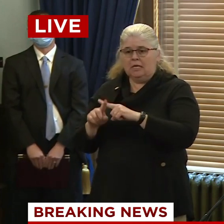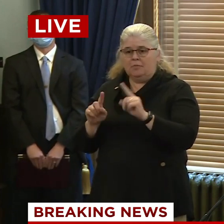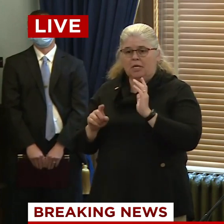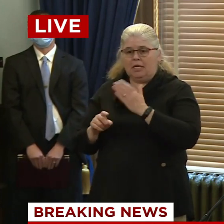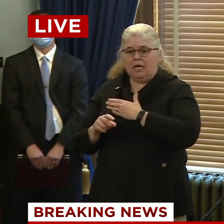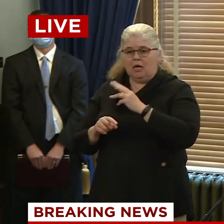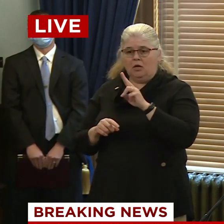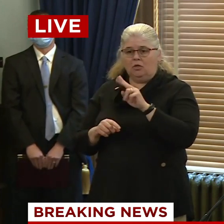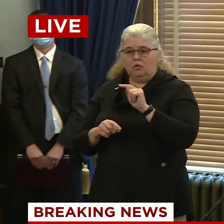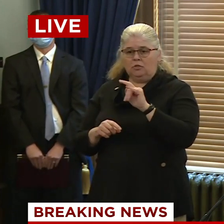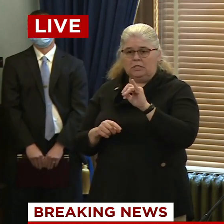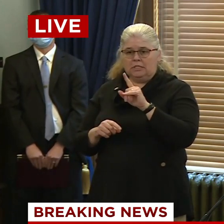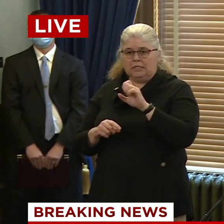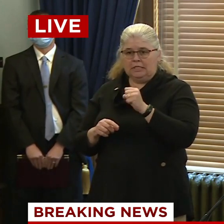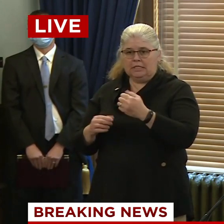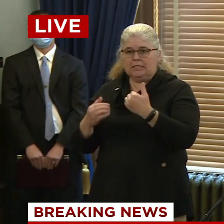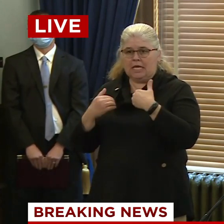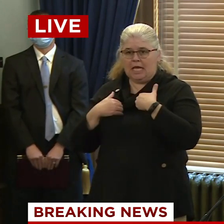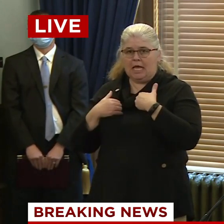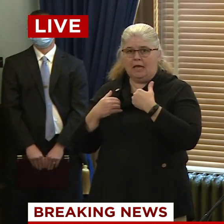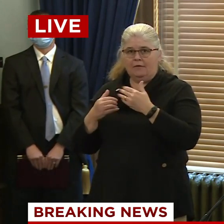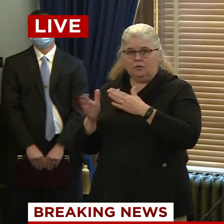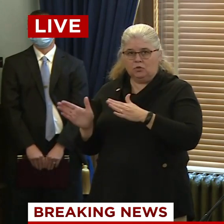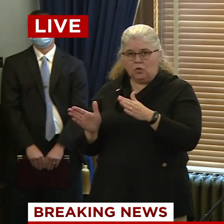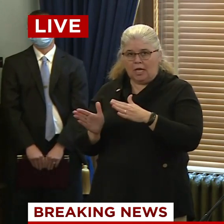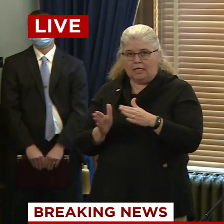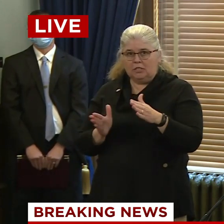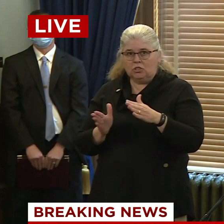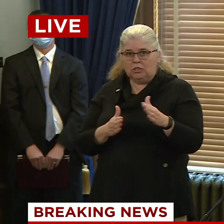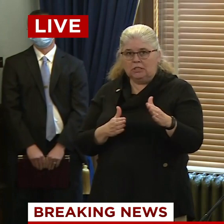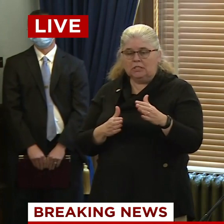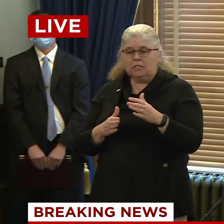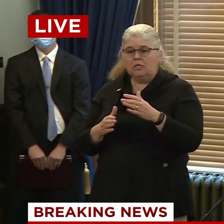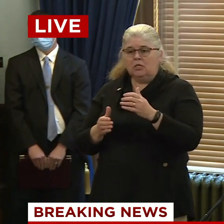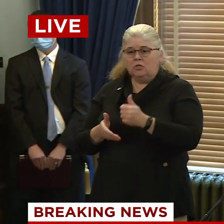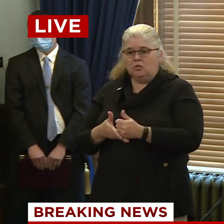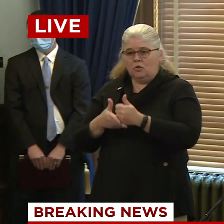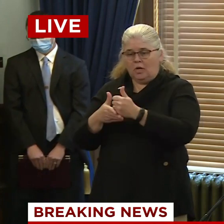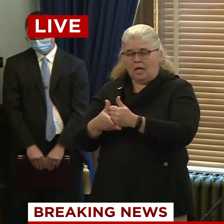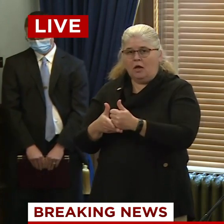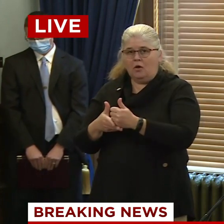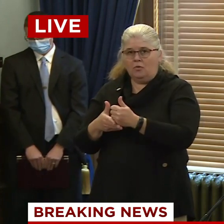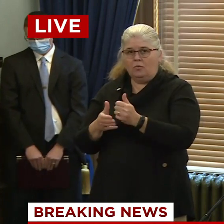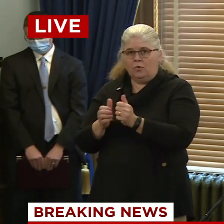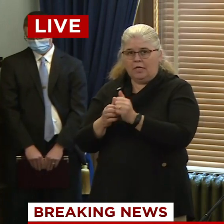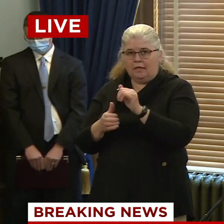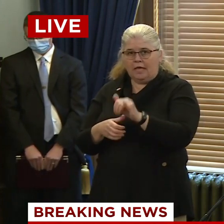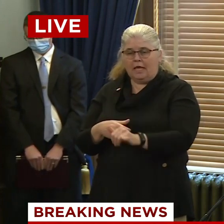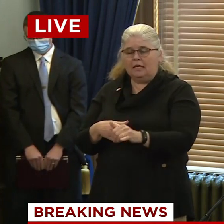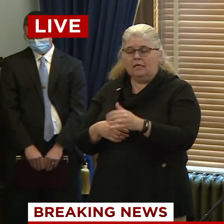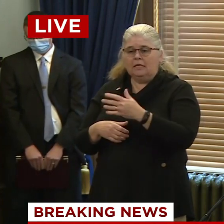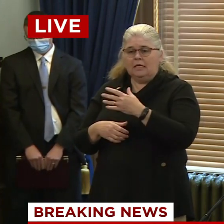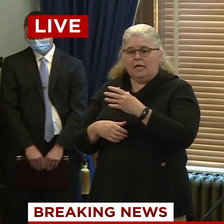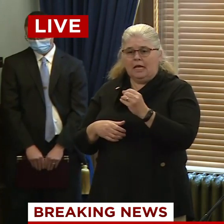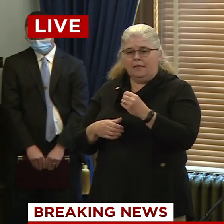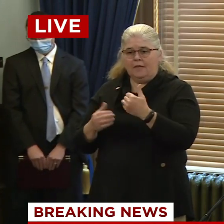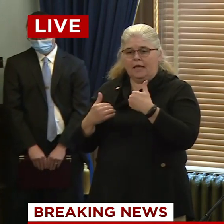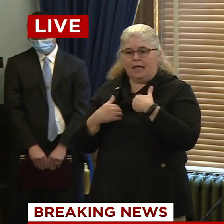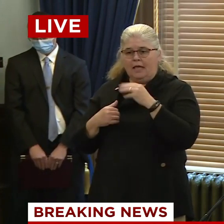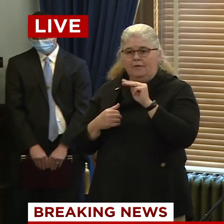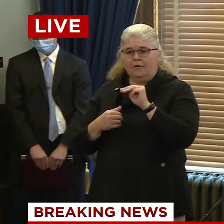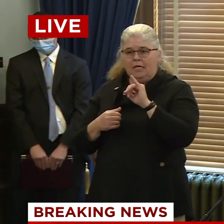have strategies to mitigate that. They have hedging practices that will help moderate the impact of sort of the spot